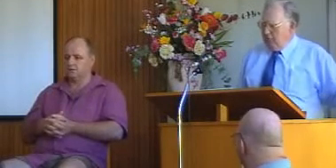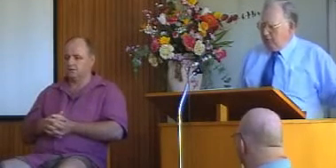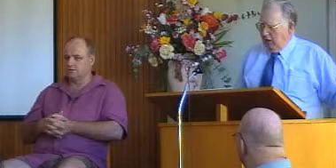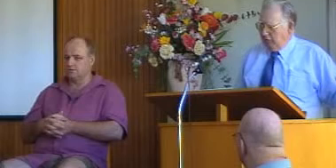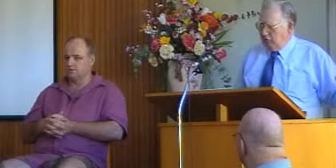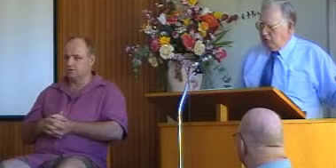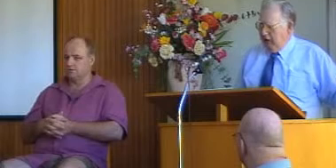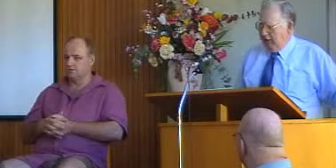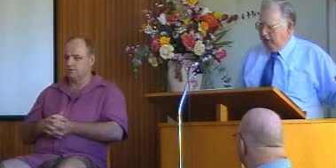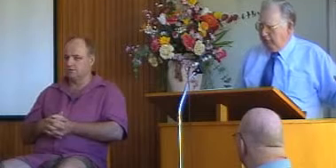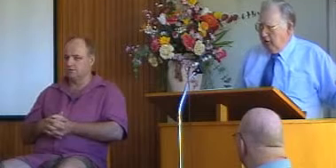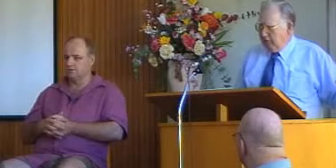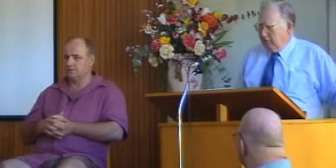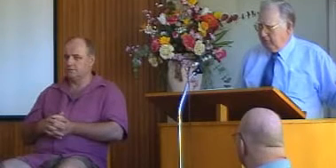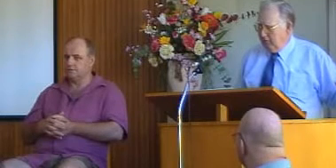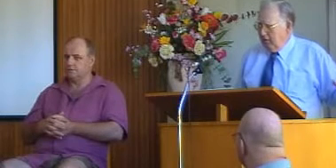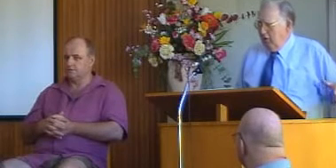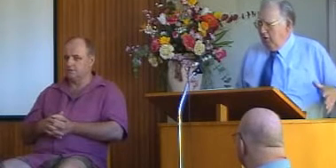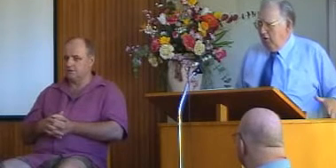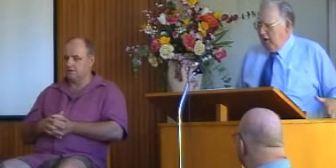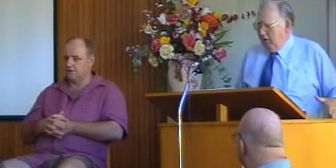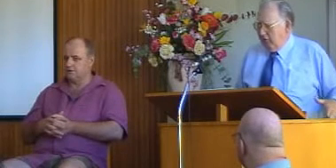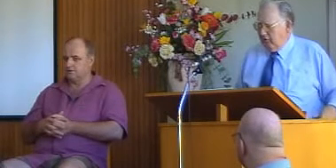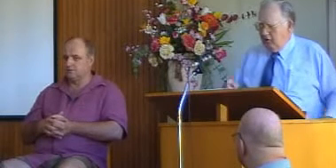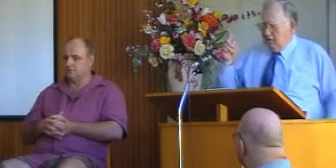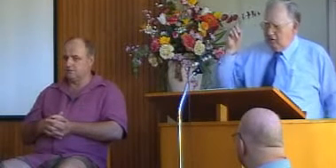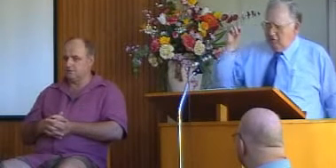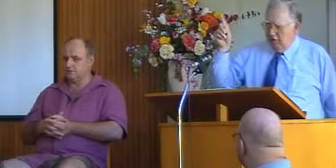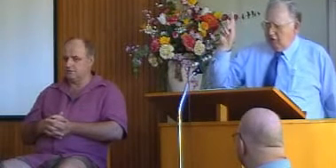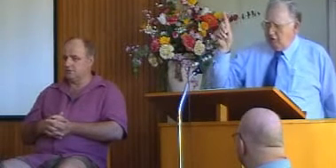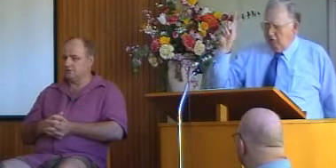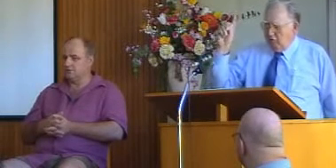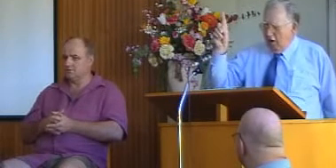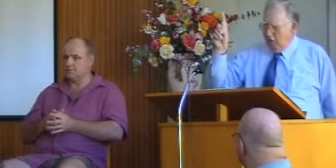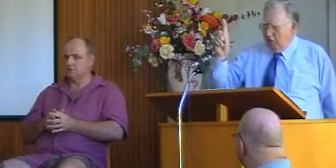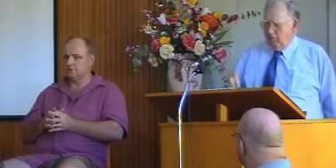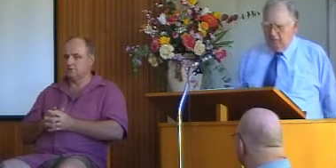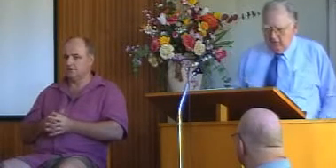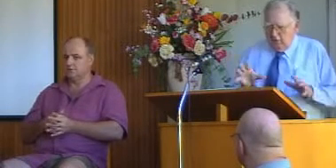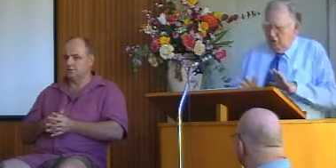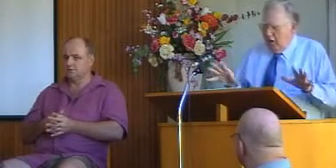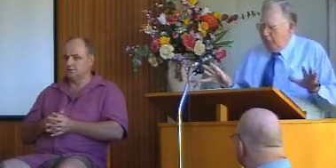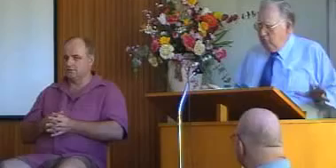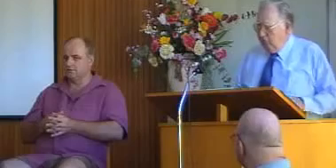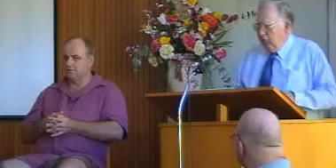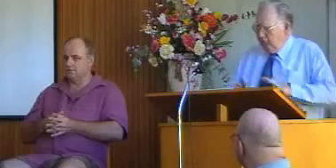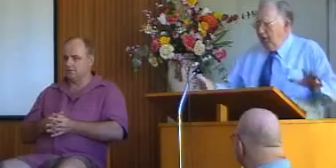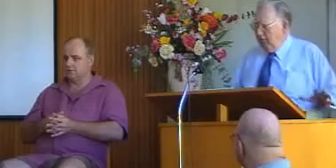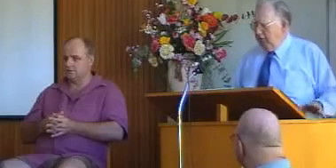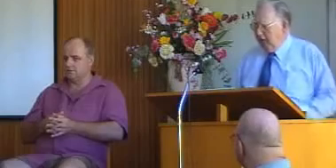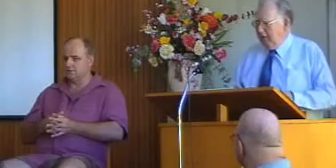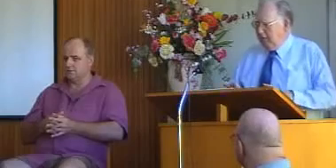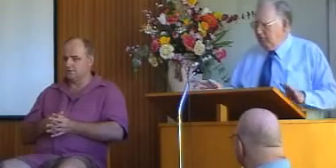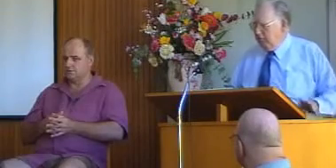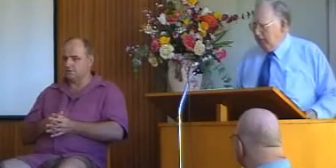to attach himself to this chariot or not, who knows? There is still God. God rules